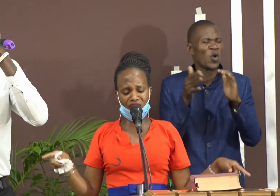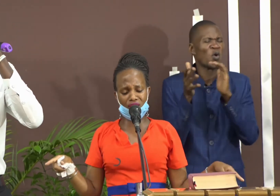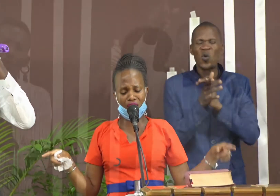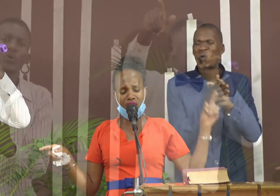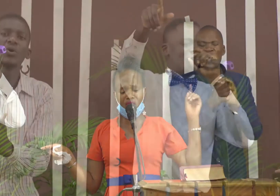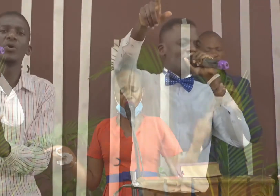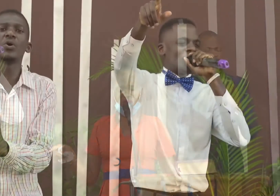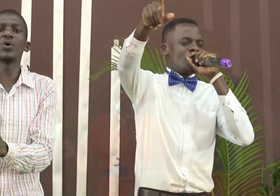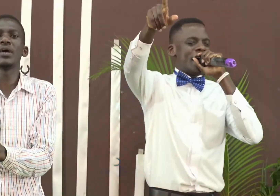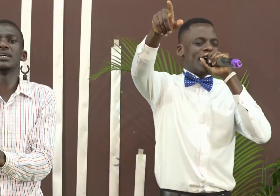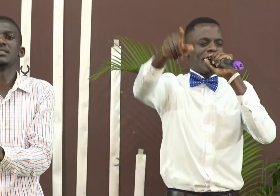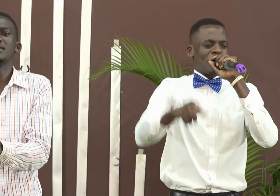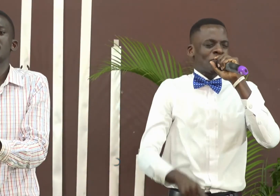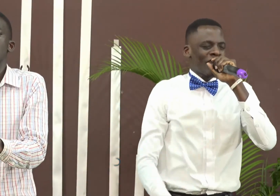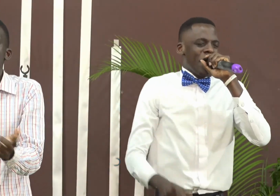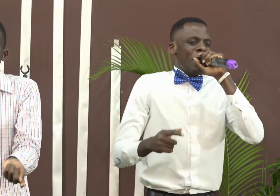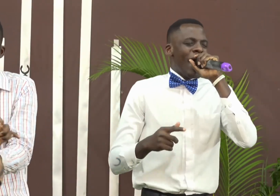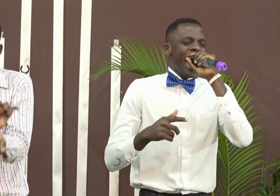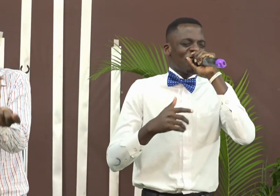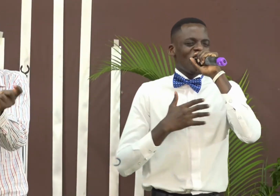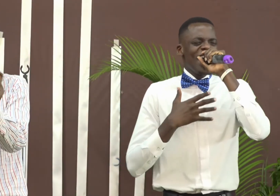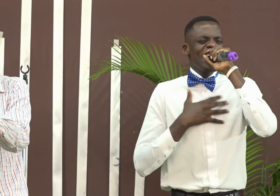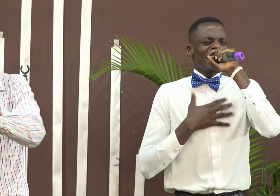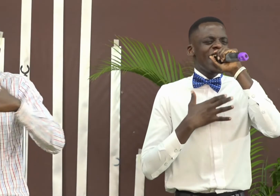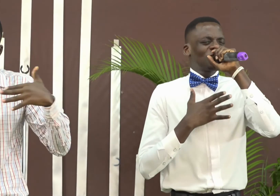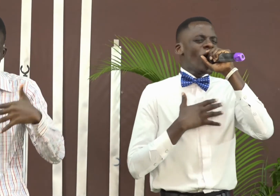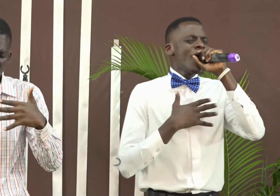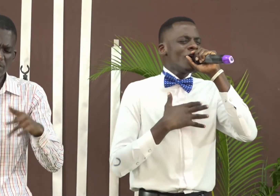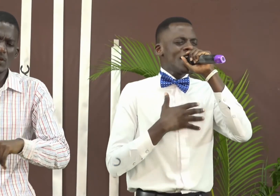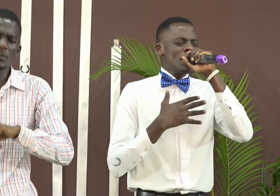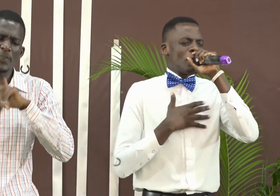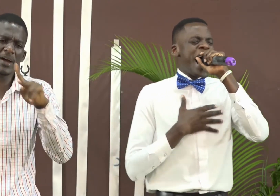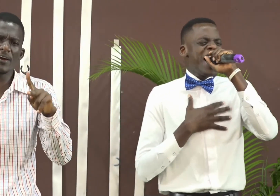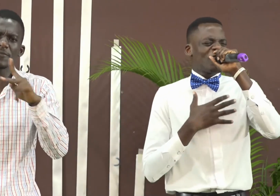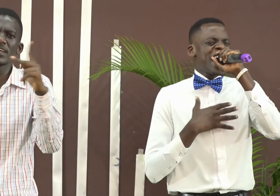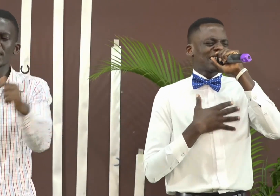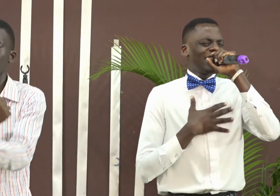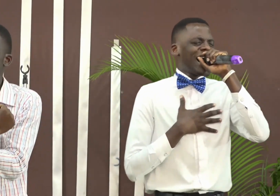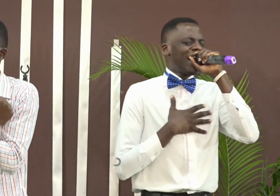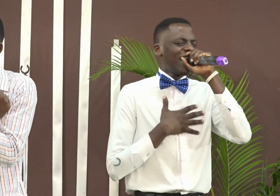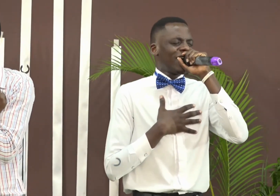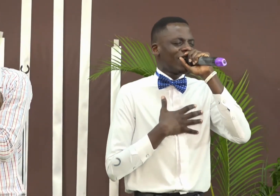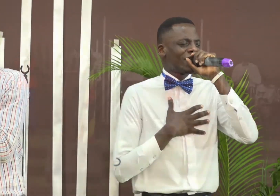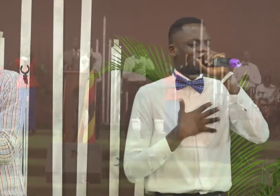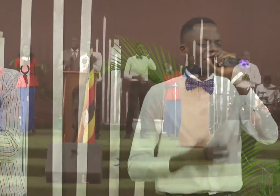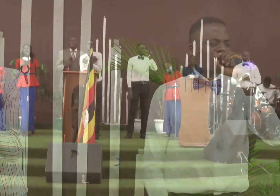Right through it, my fears are drawn in perfect